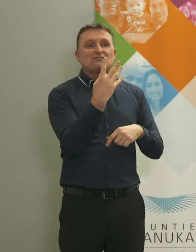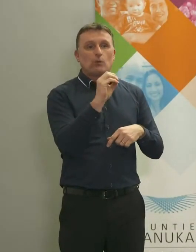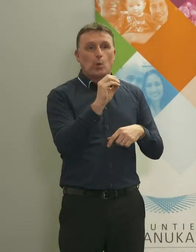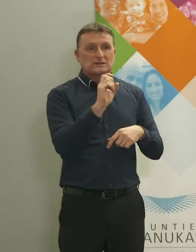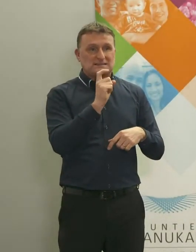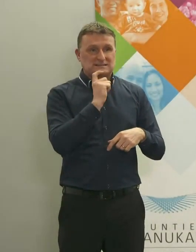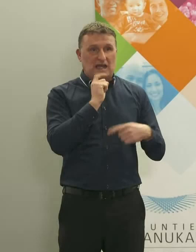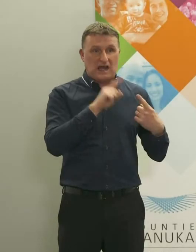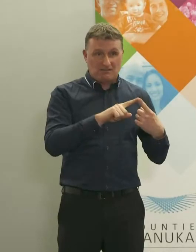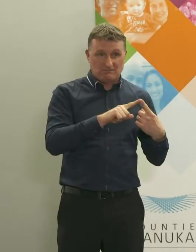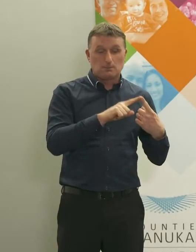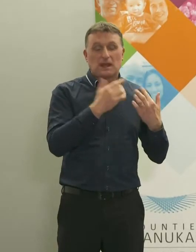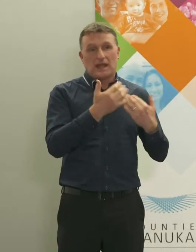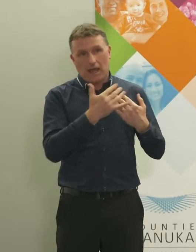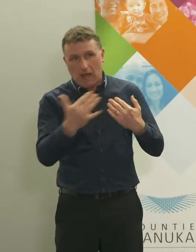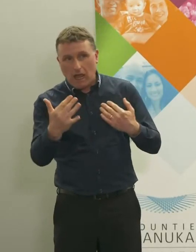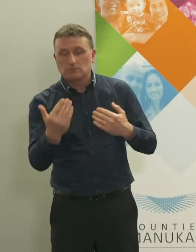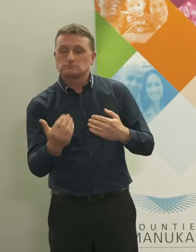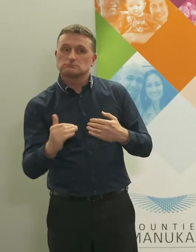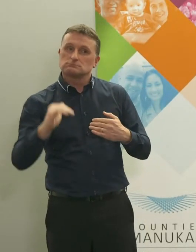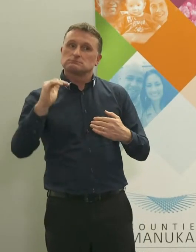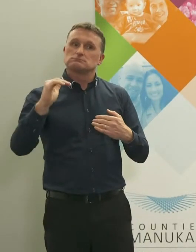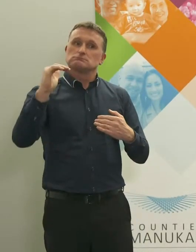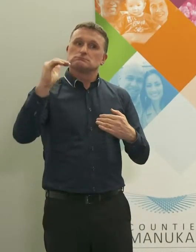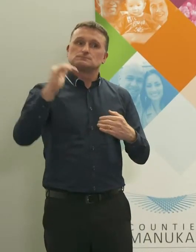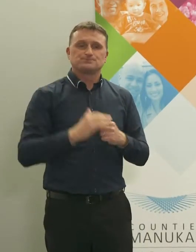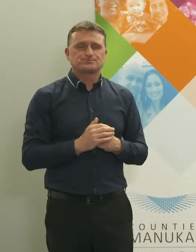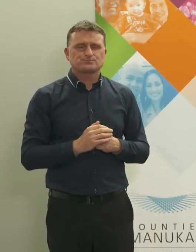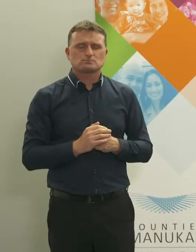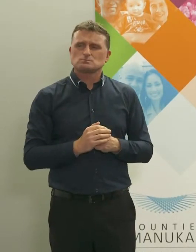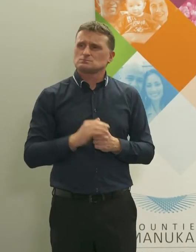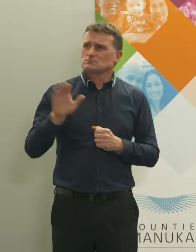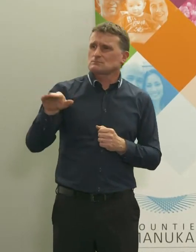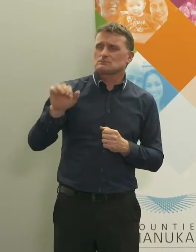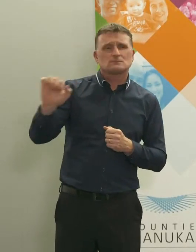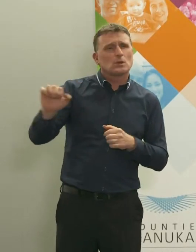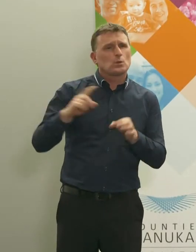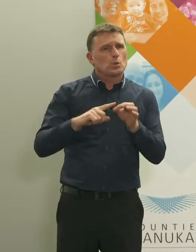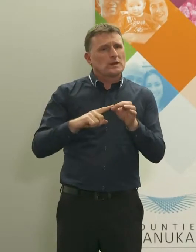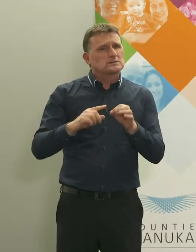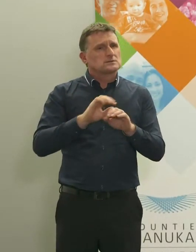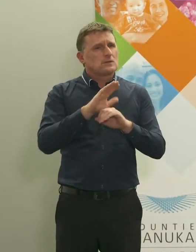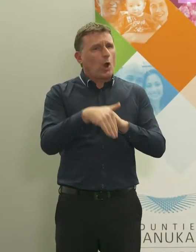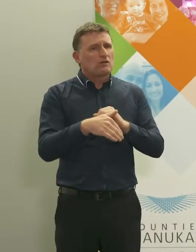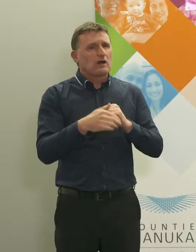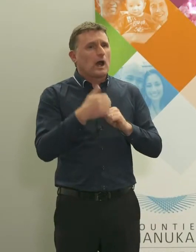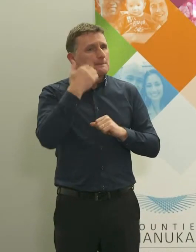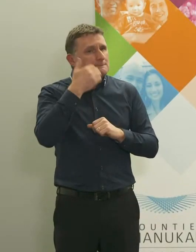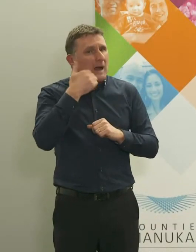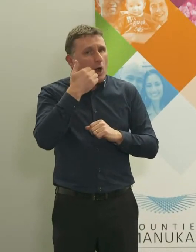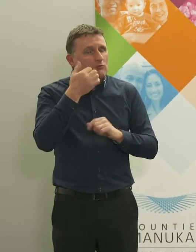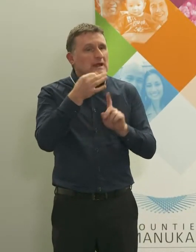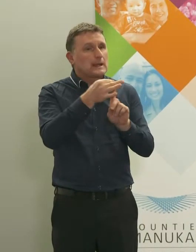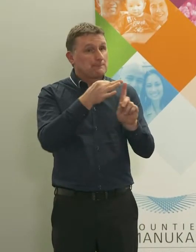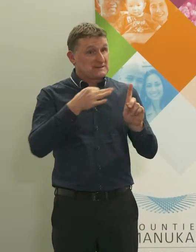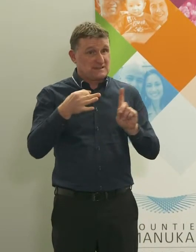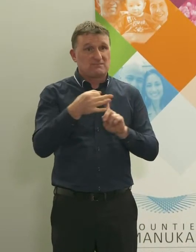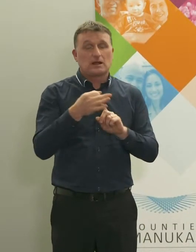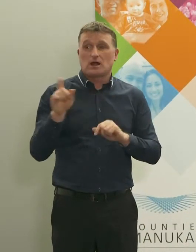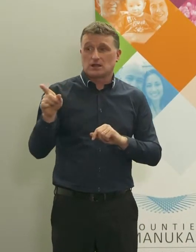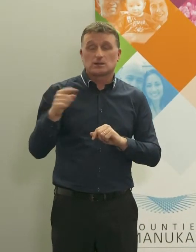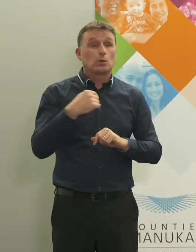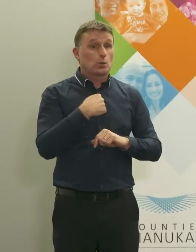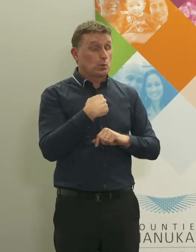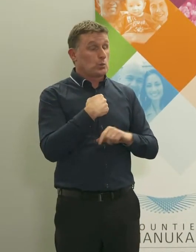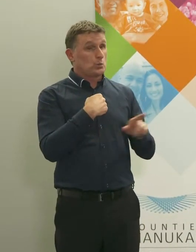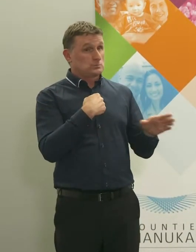just go on to say the other part of your question was about Māori and Pacific. So we've established a Pacific